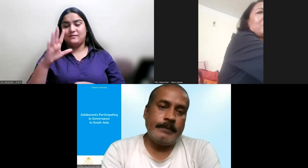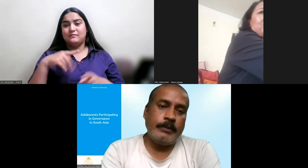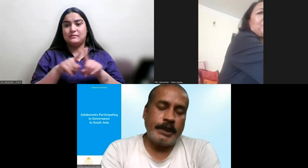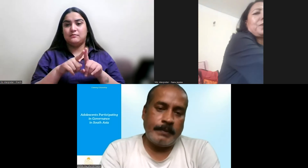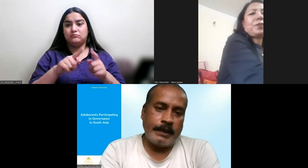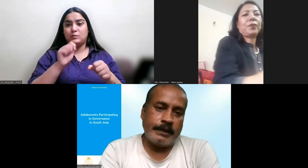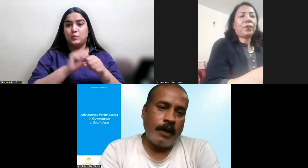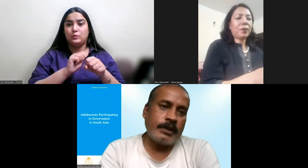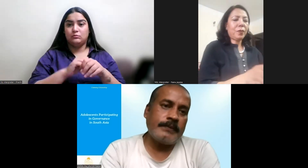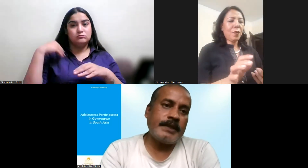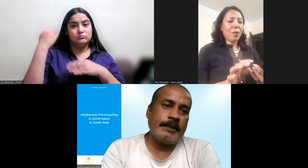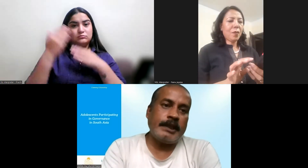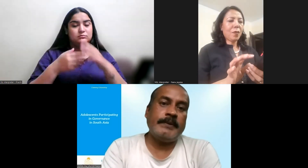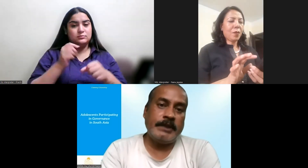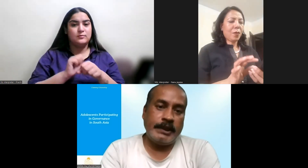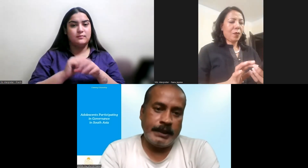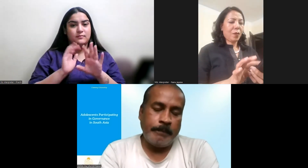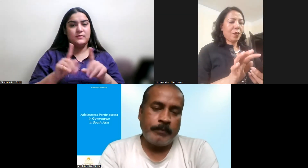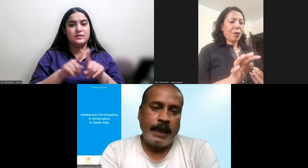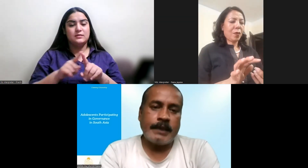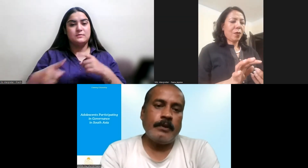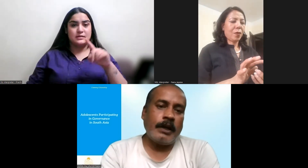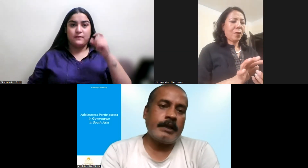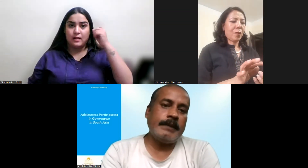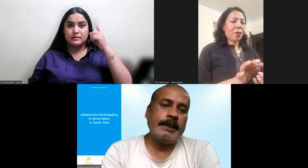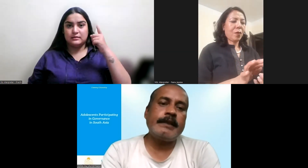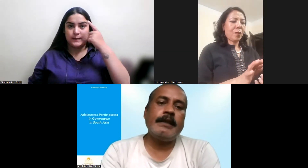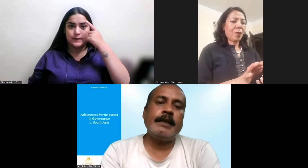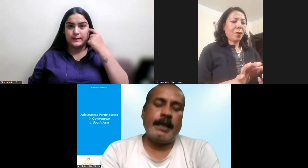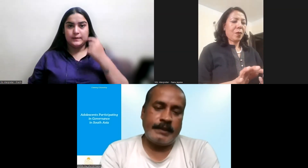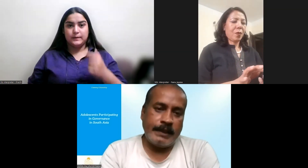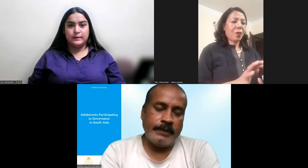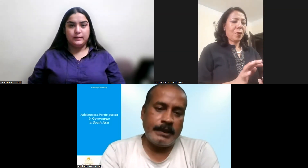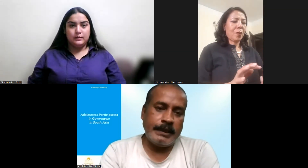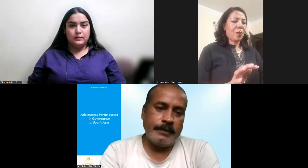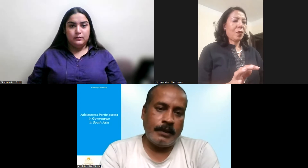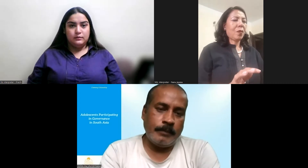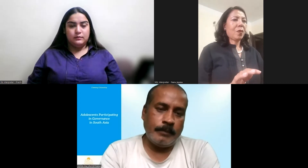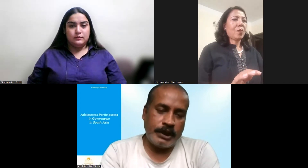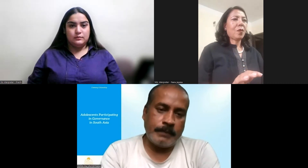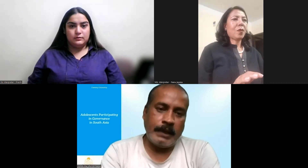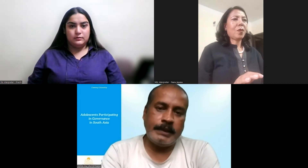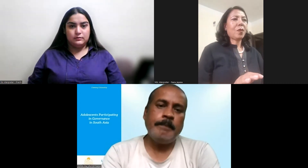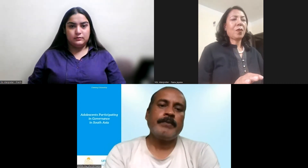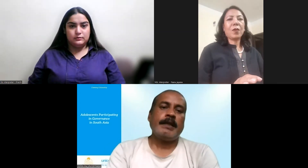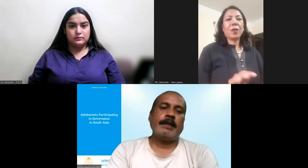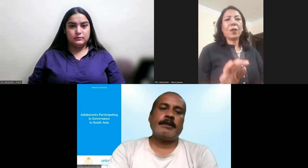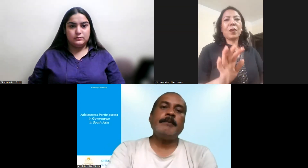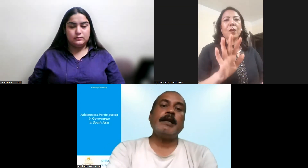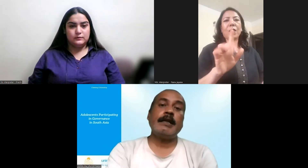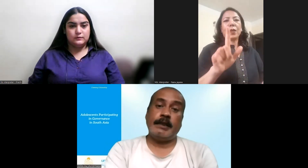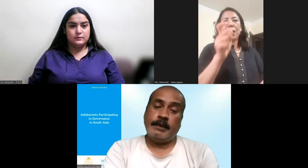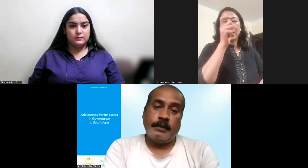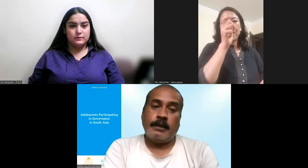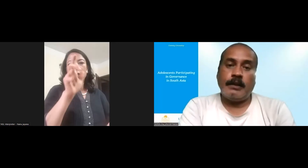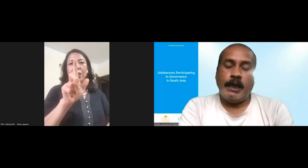16 municipalities out of 753 has already been declared as CFLG municipality.